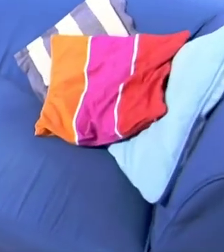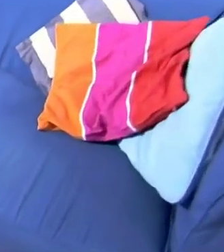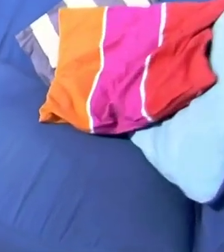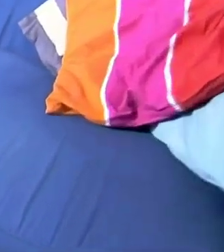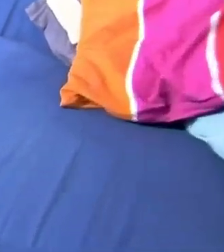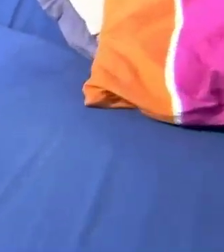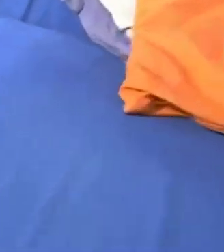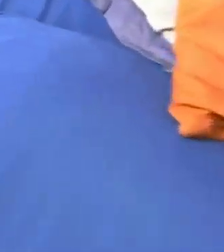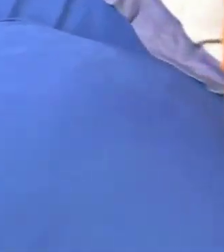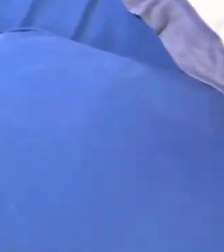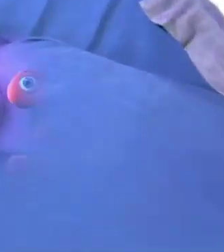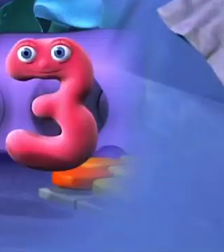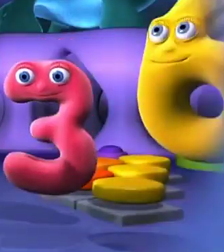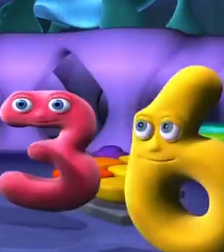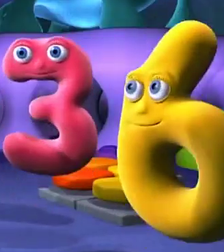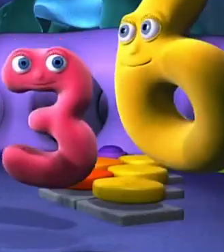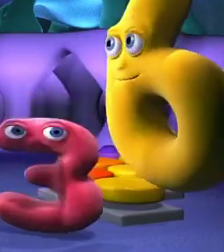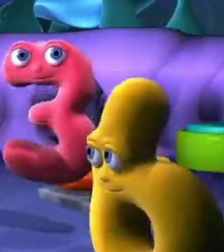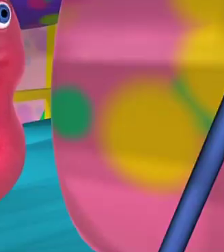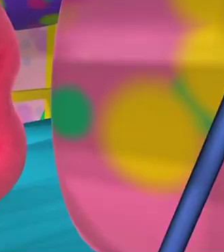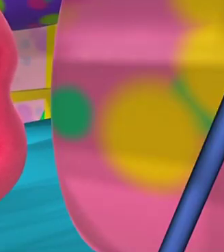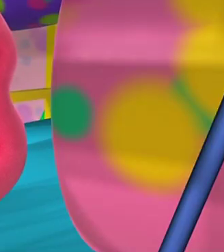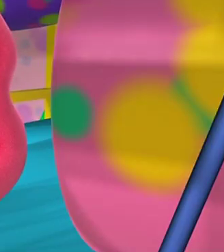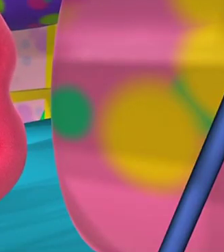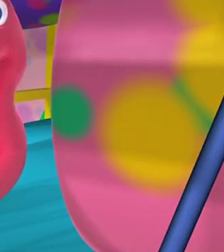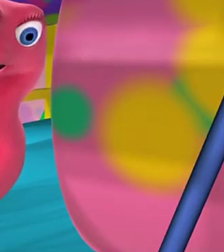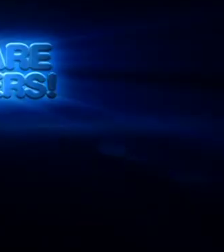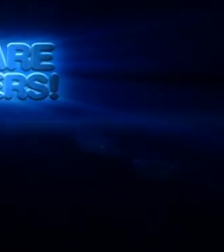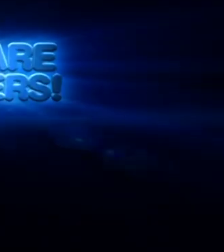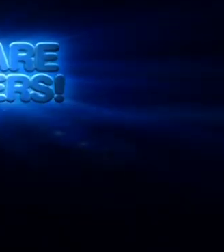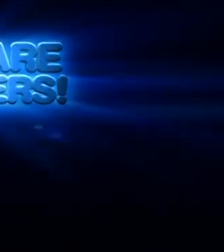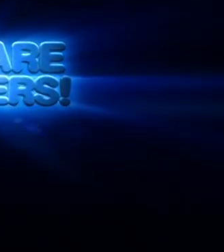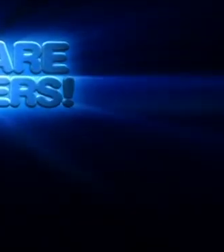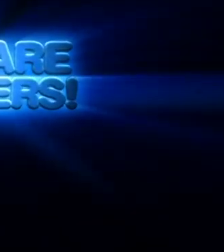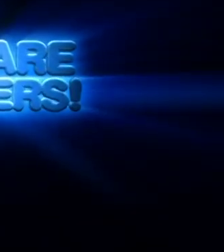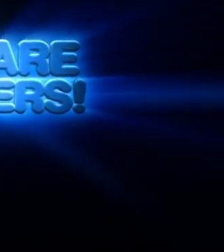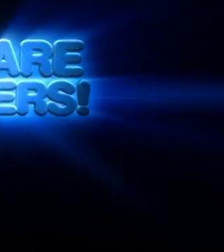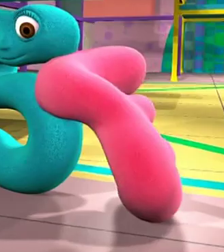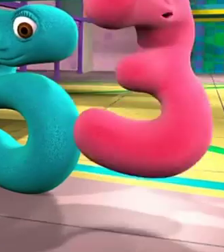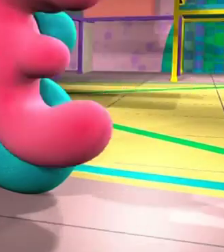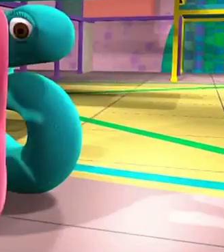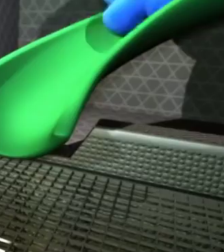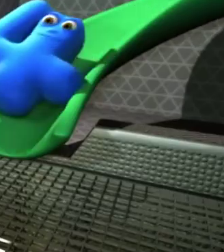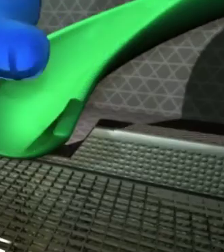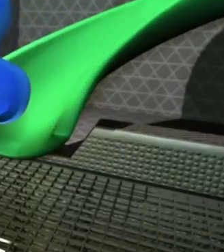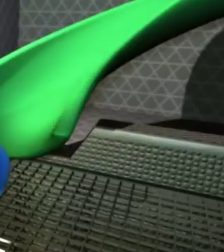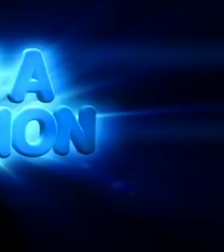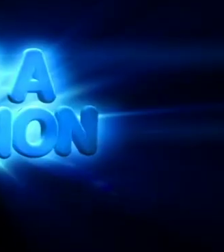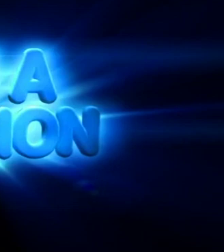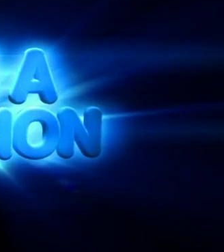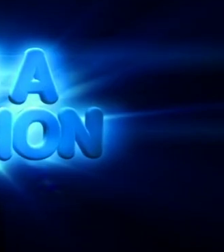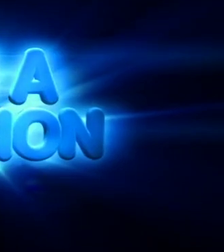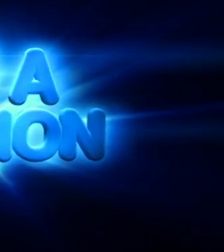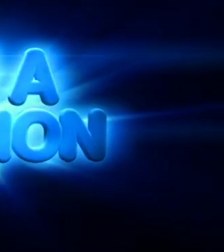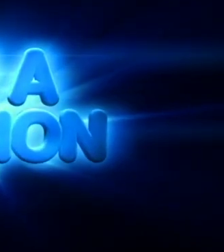Of finding a superhero down the back of your sofa. I'm ready for launching. They are numbers. Whee!